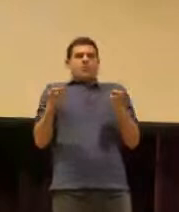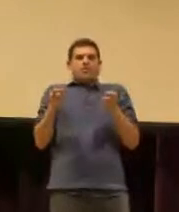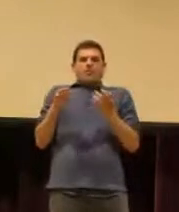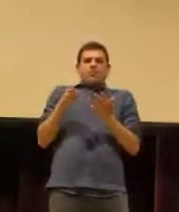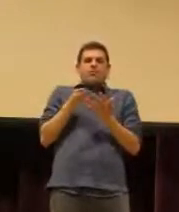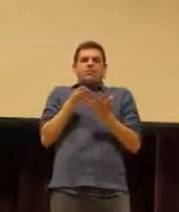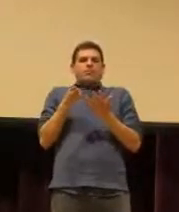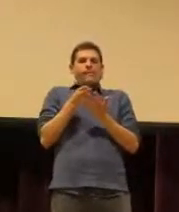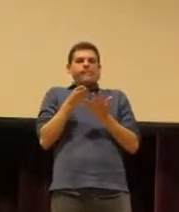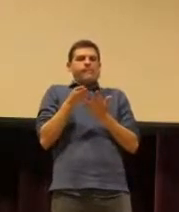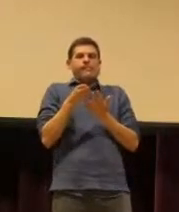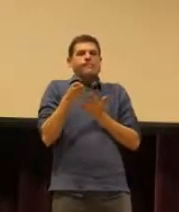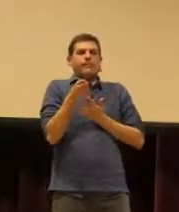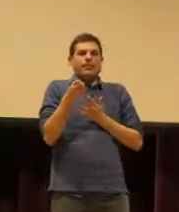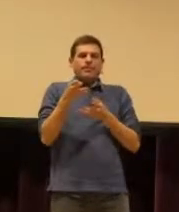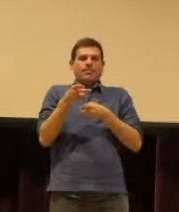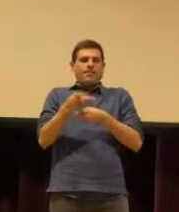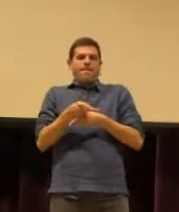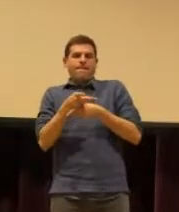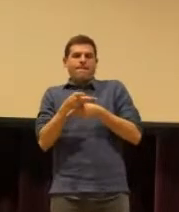protocols. And for me,